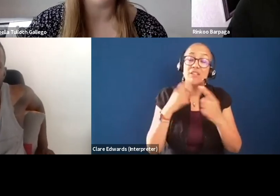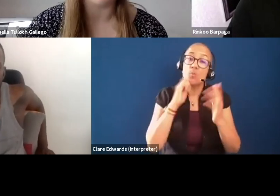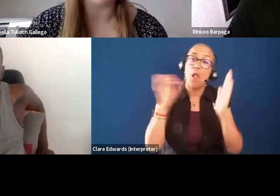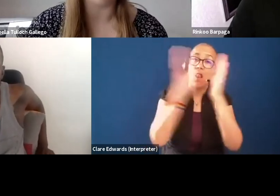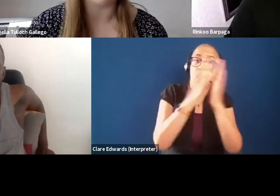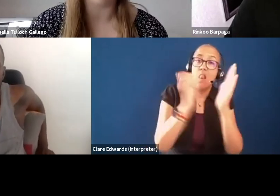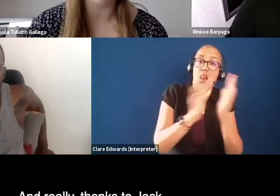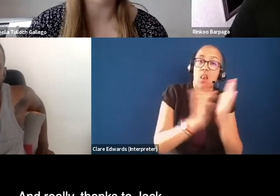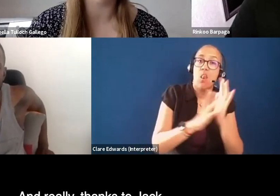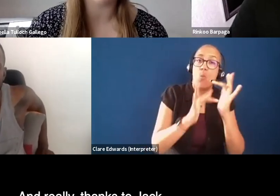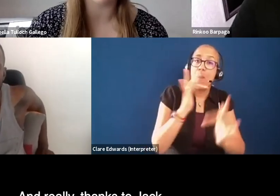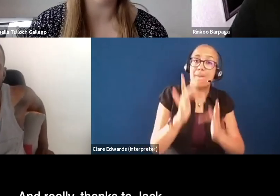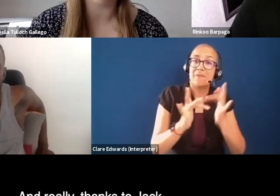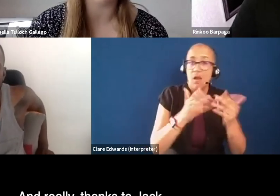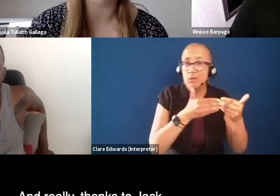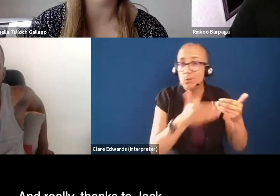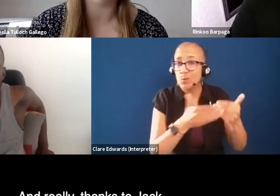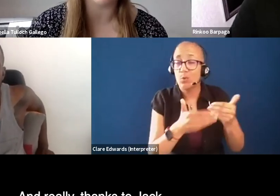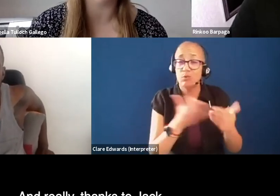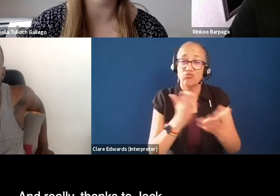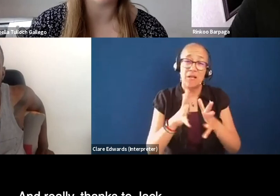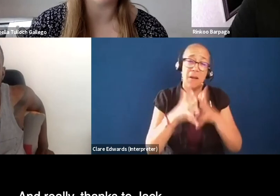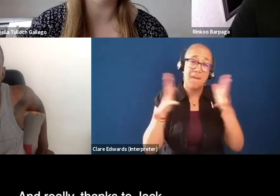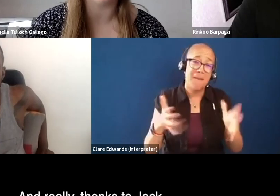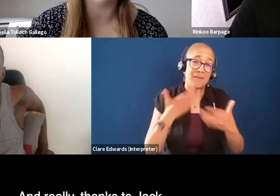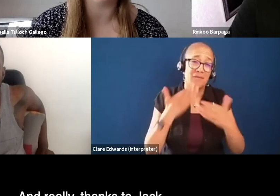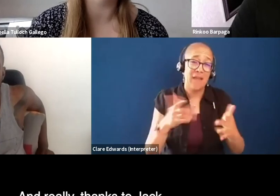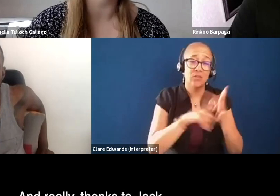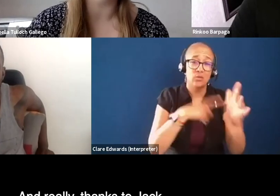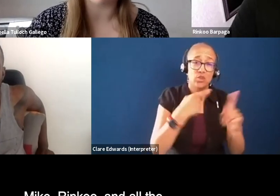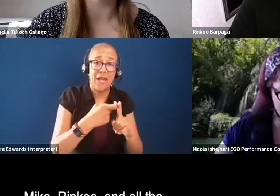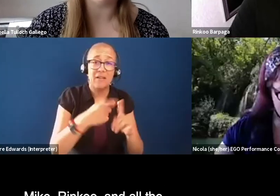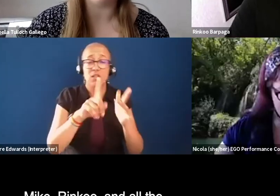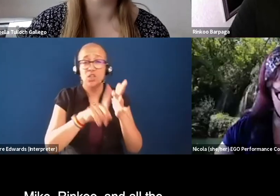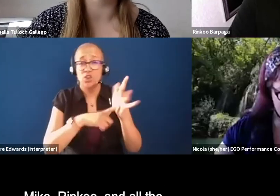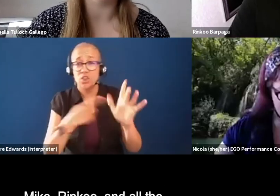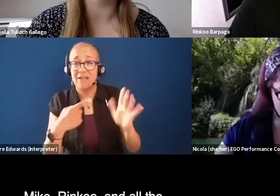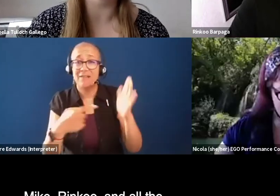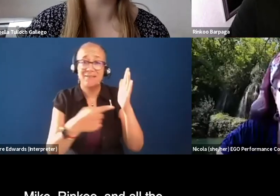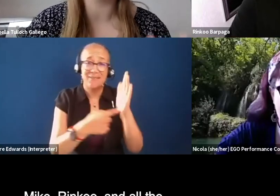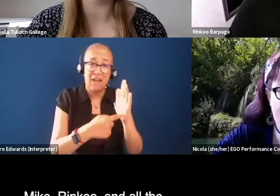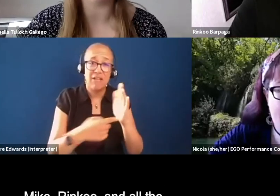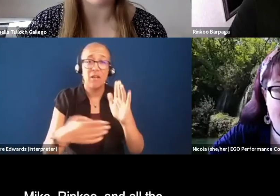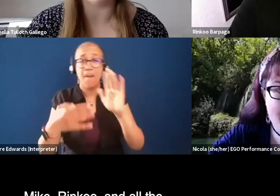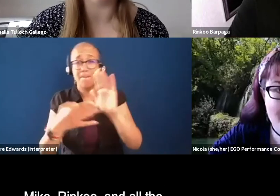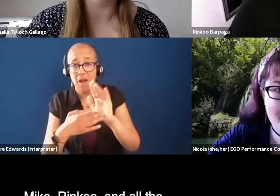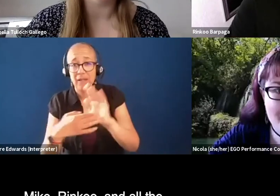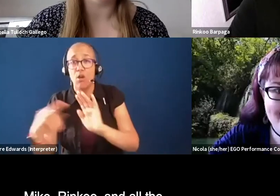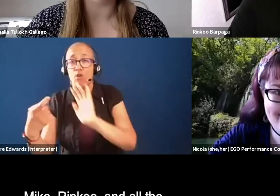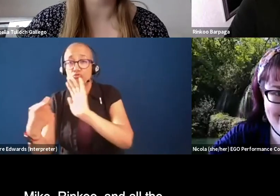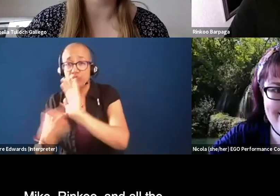tuned. And really just a massive thanks to Jack, Janet, Tarek, Mike, Rinku, and all the guys from